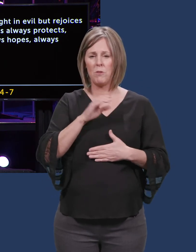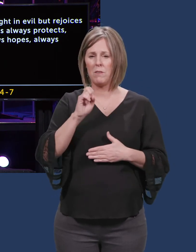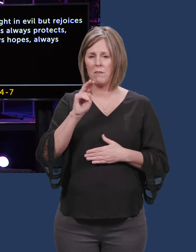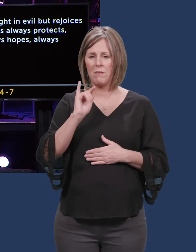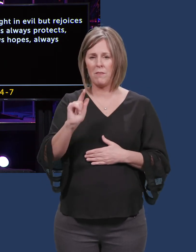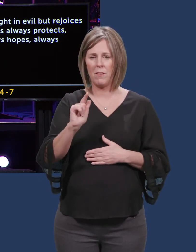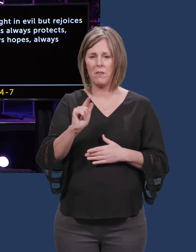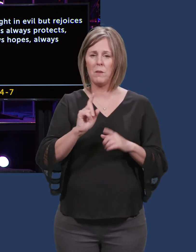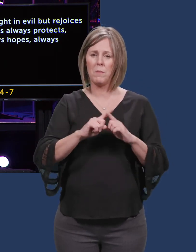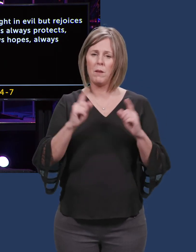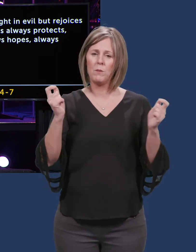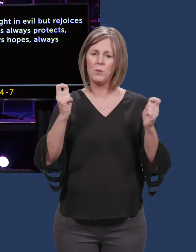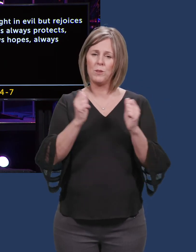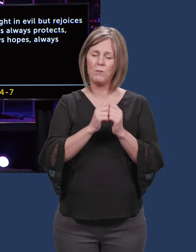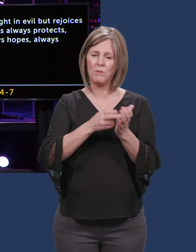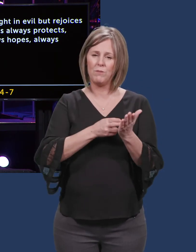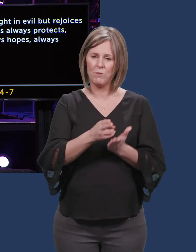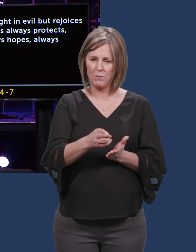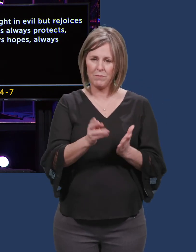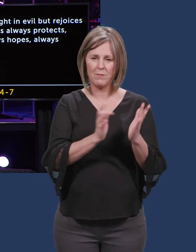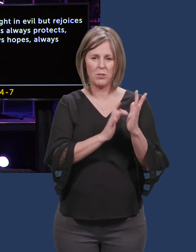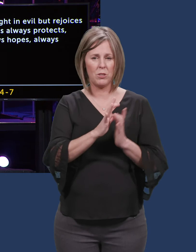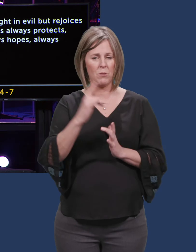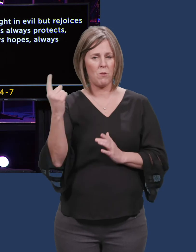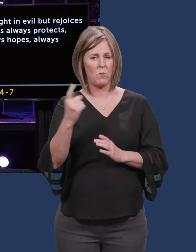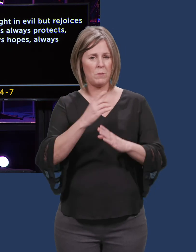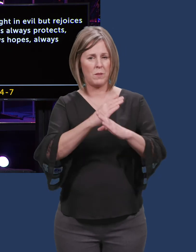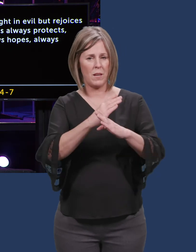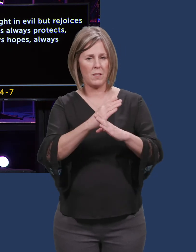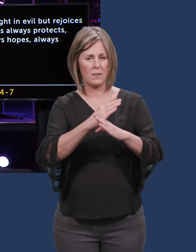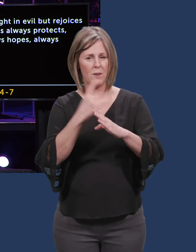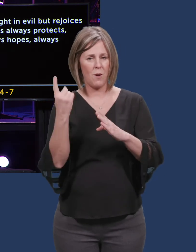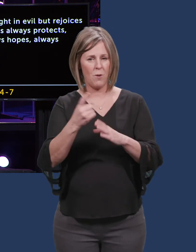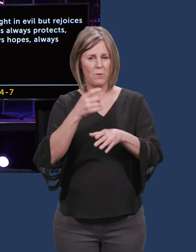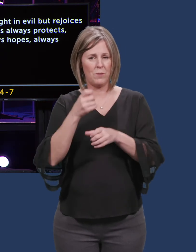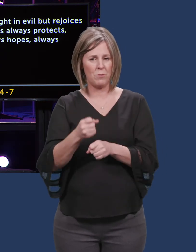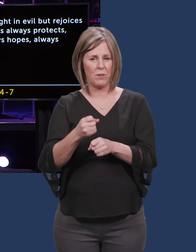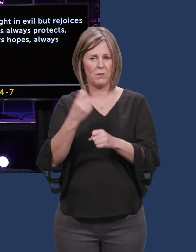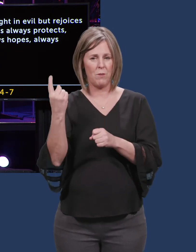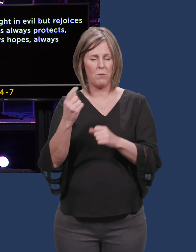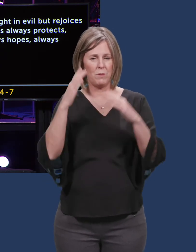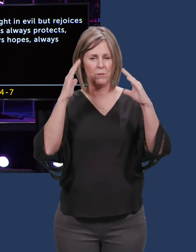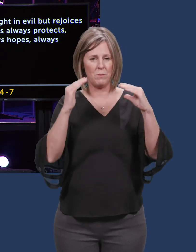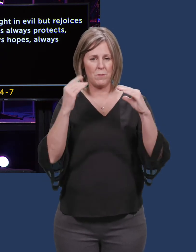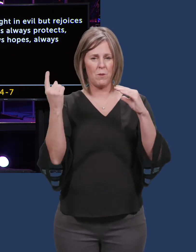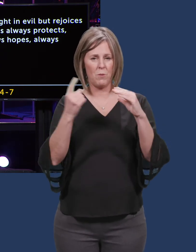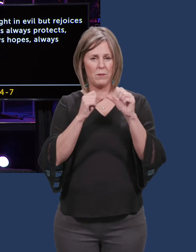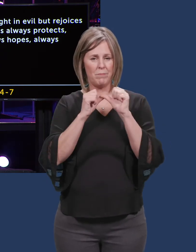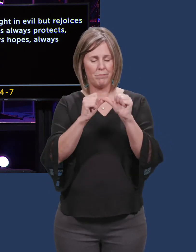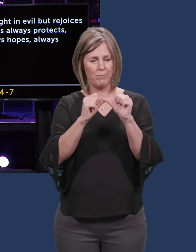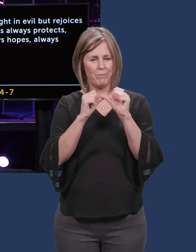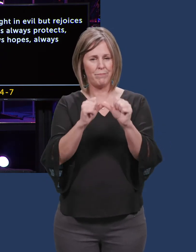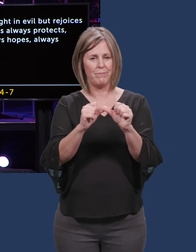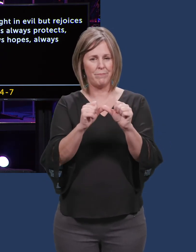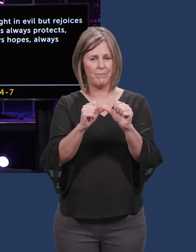but rejoices with the truth. Jesus always protects, always trusts, always hopes, and